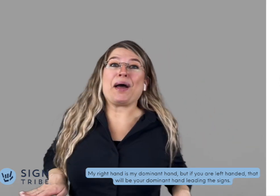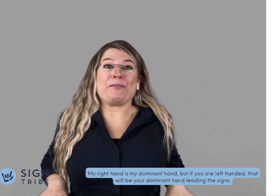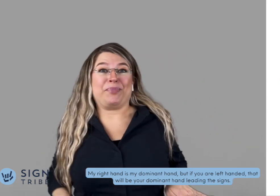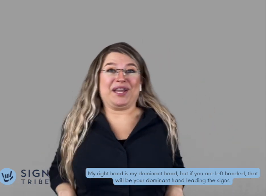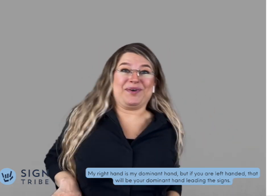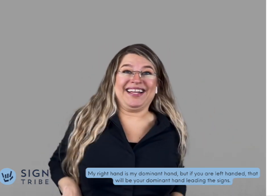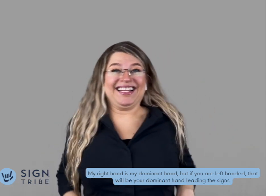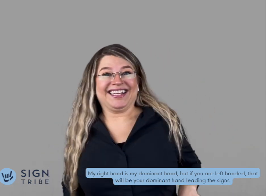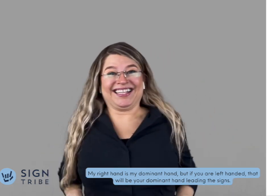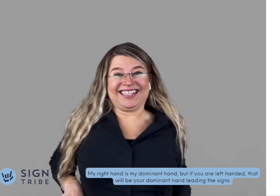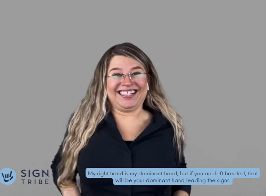Penguin.